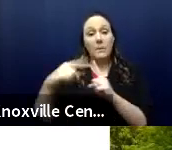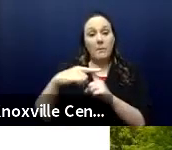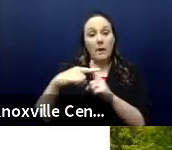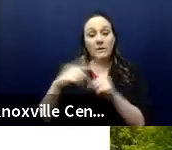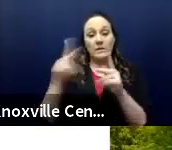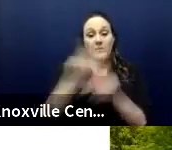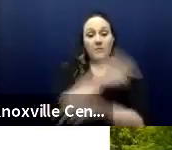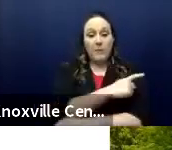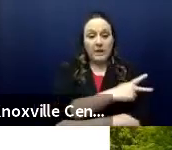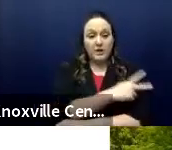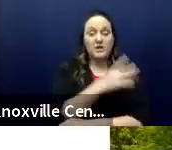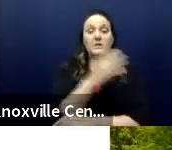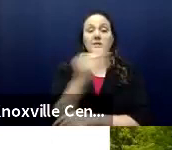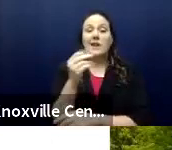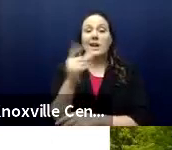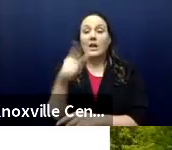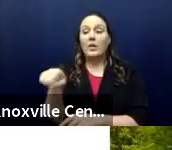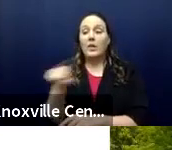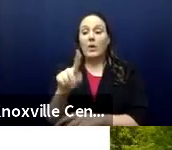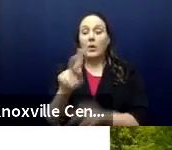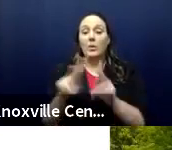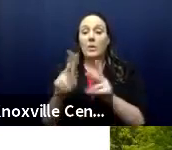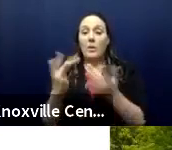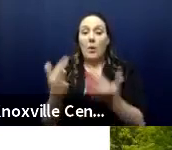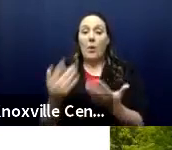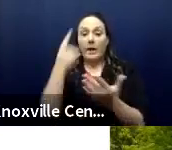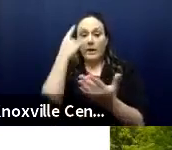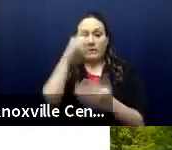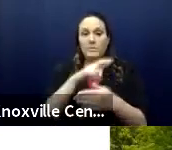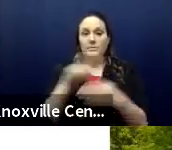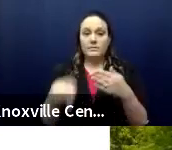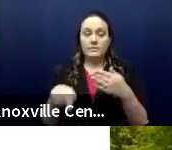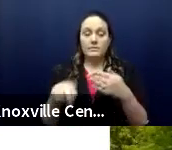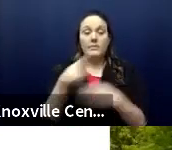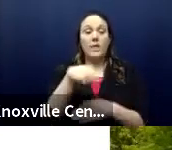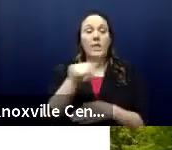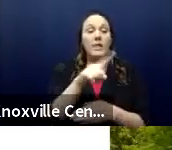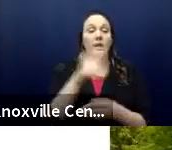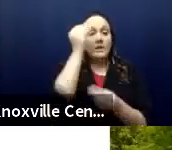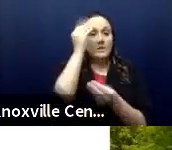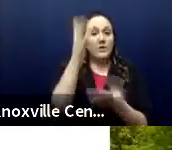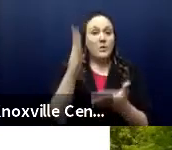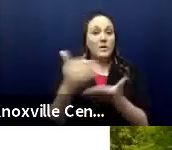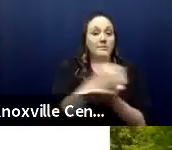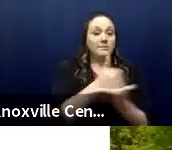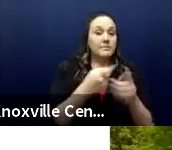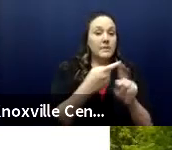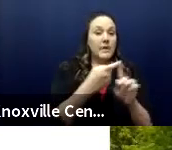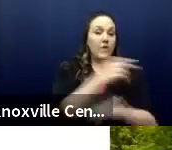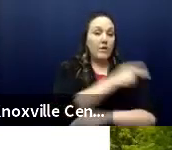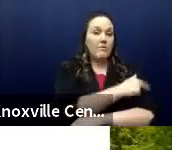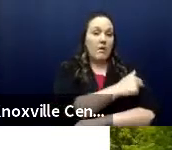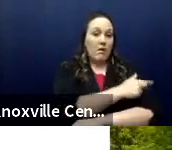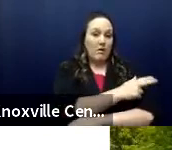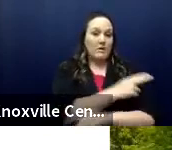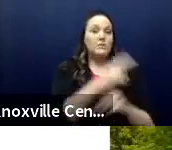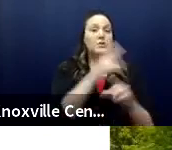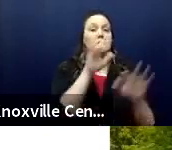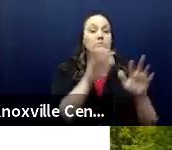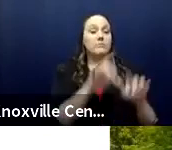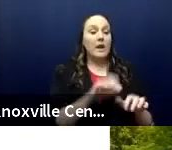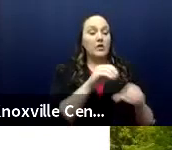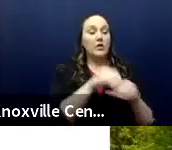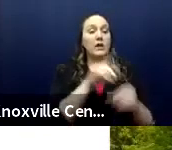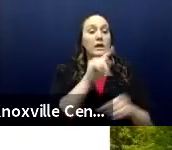with pending test results in the hospital. These data are gathered from the information hospitals put into the Tennessee Healthcare Resource